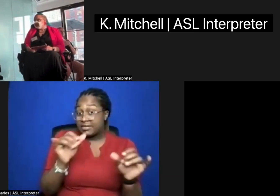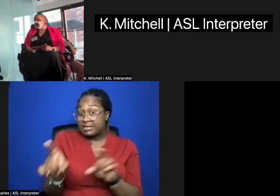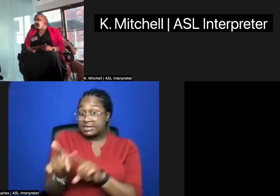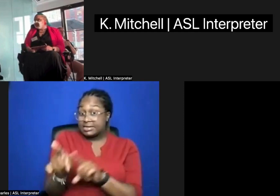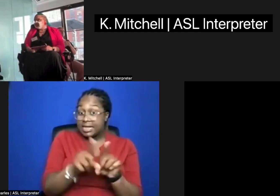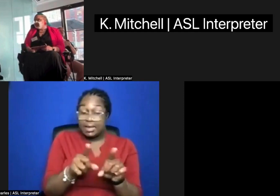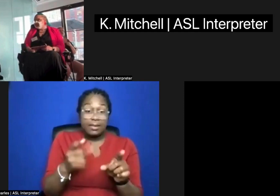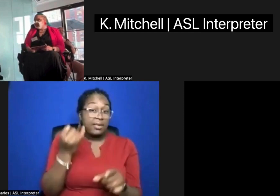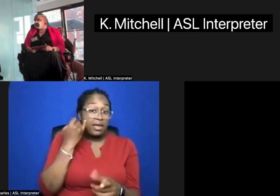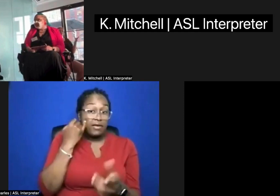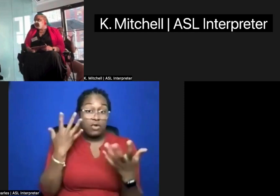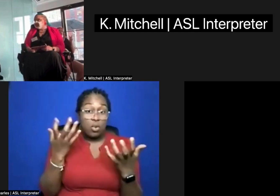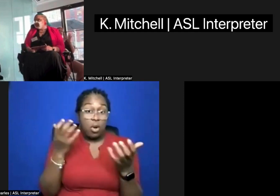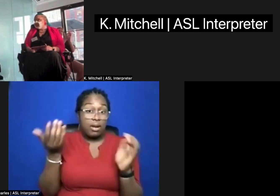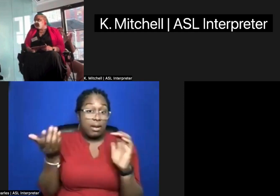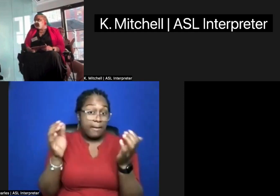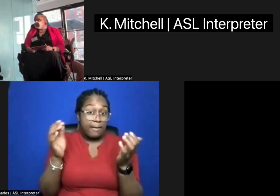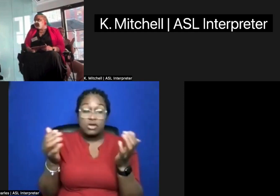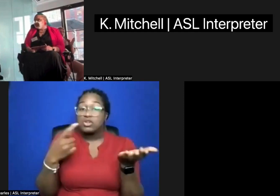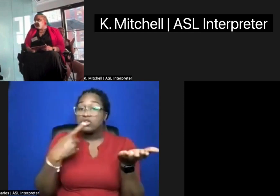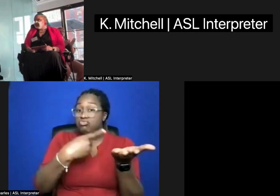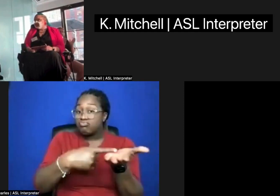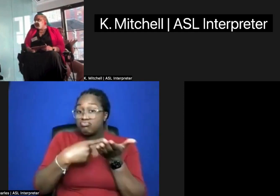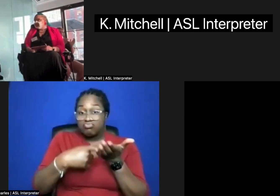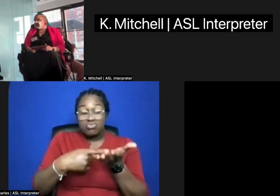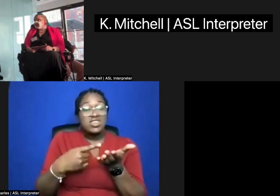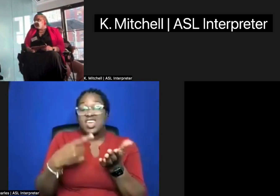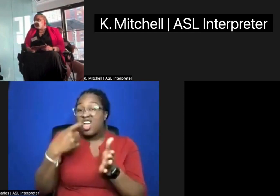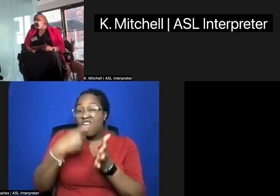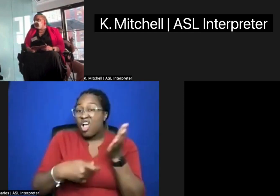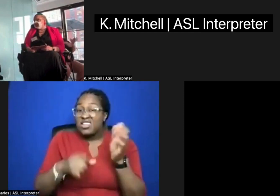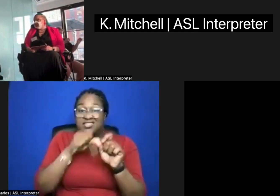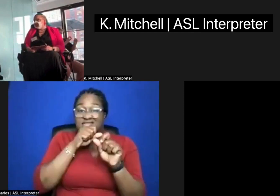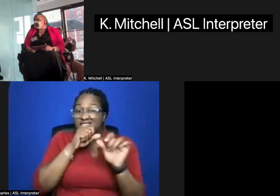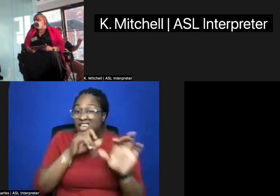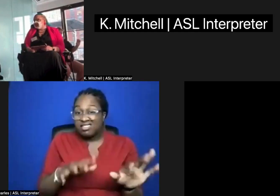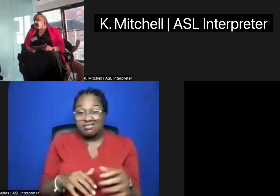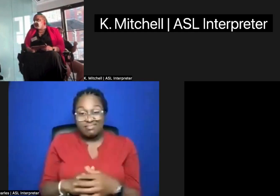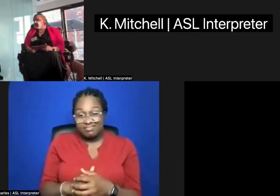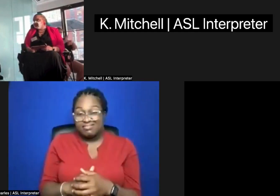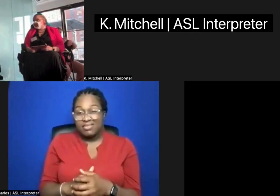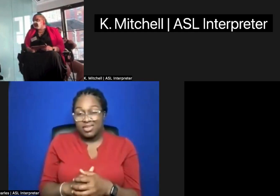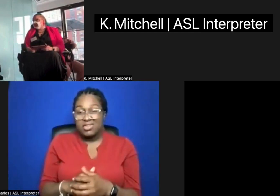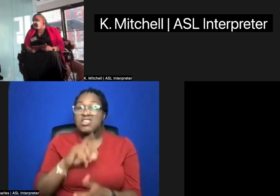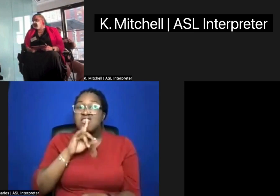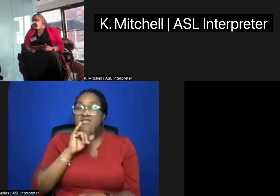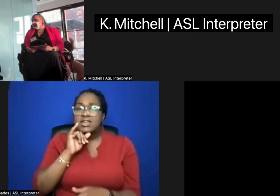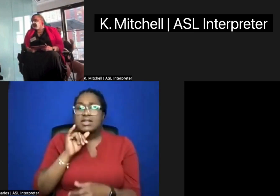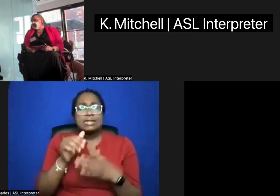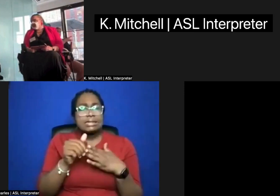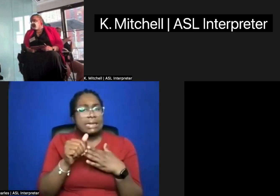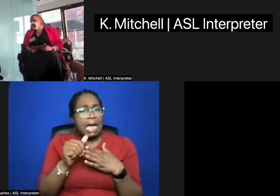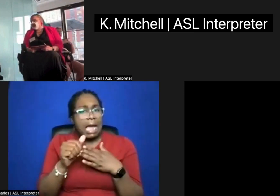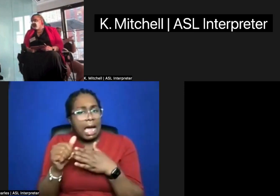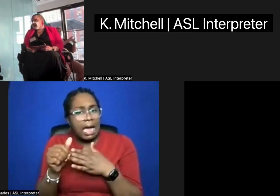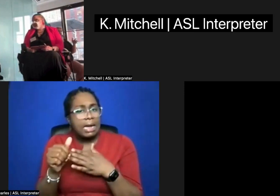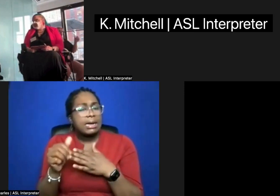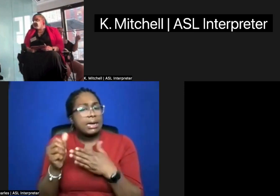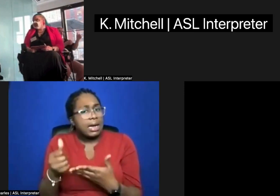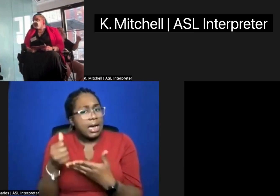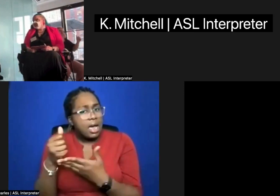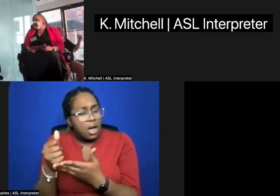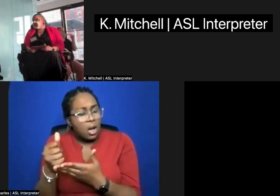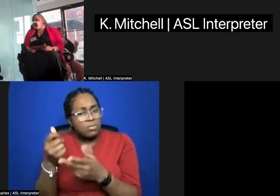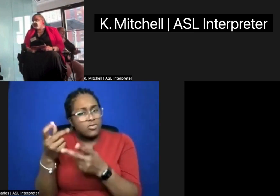to contact an attorney, talk to them. It's free. It costs nothing, and they can really guide you in your pursuit for